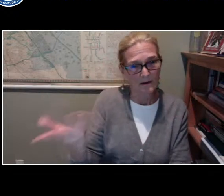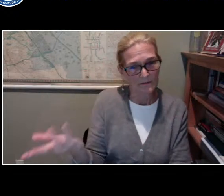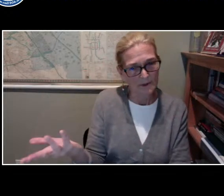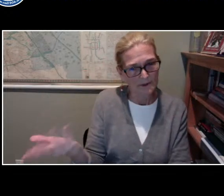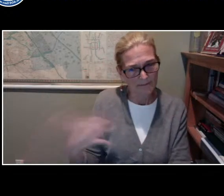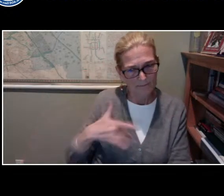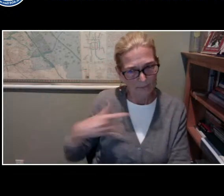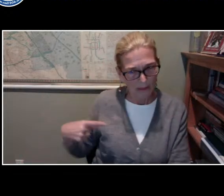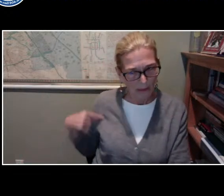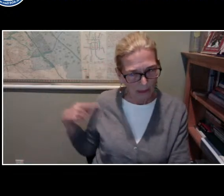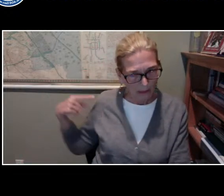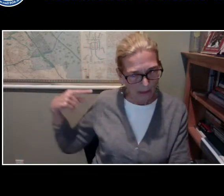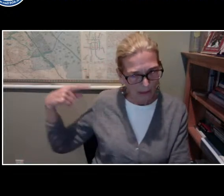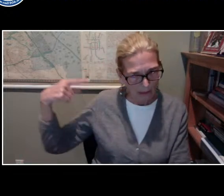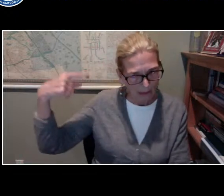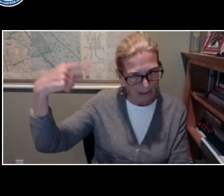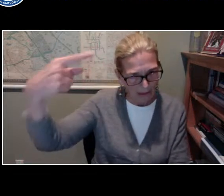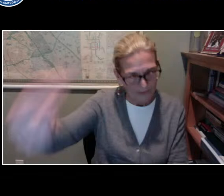dissertation.